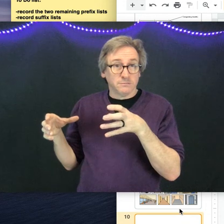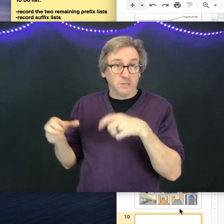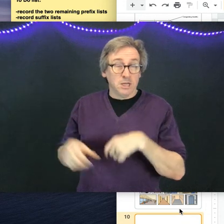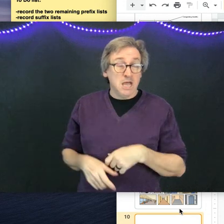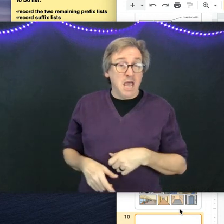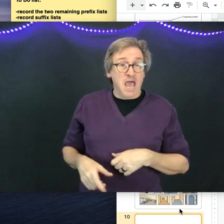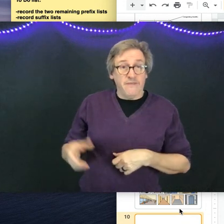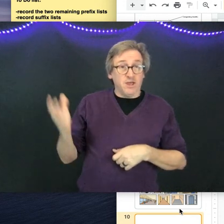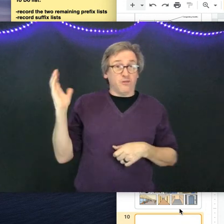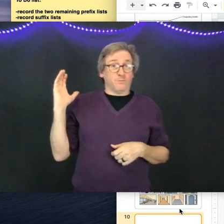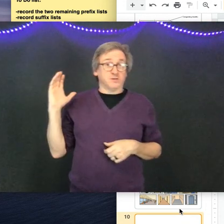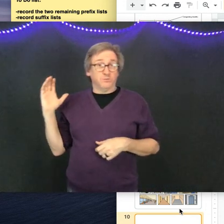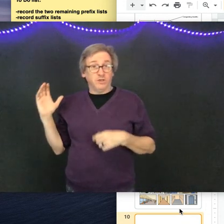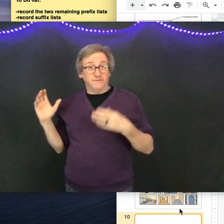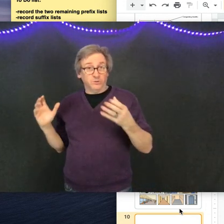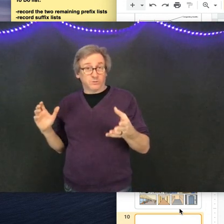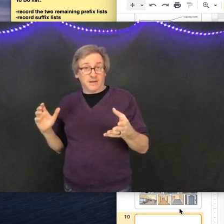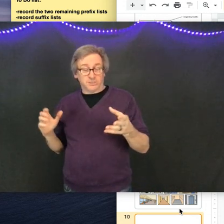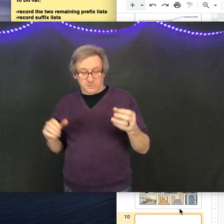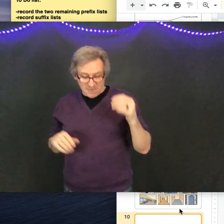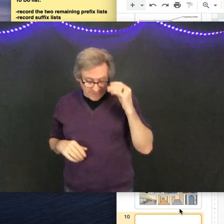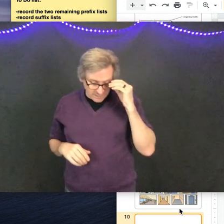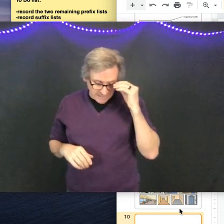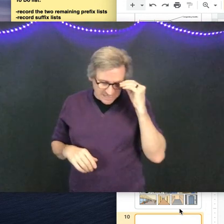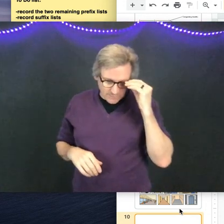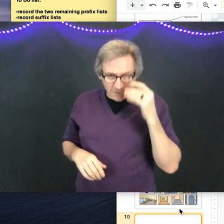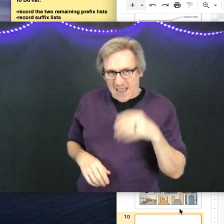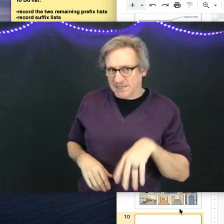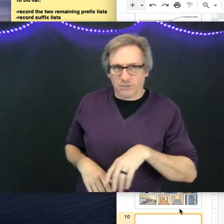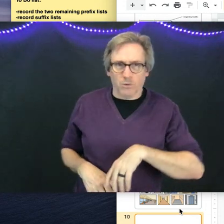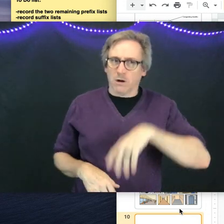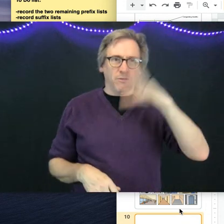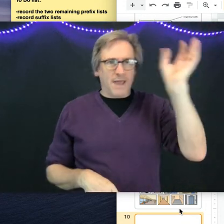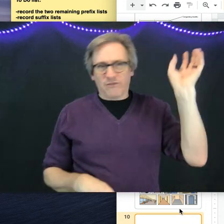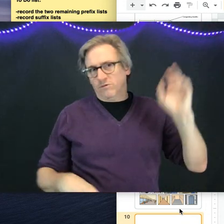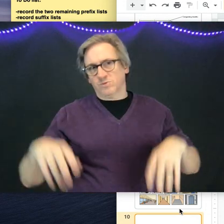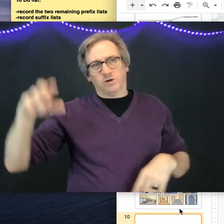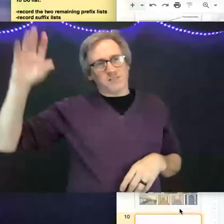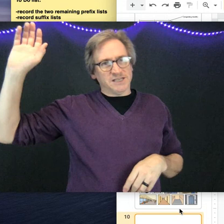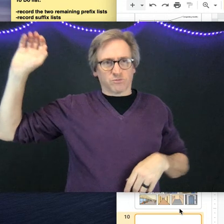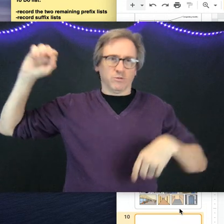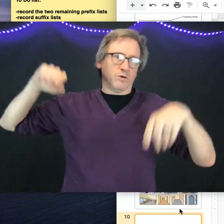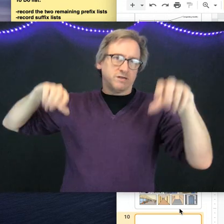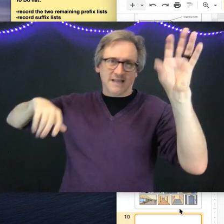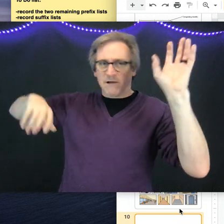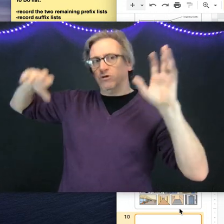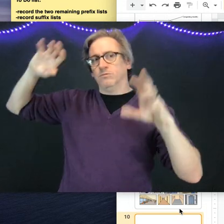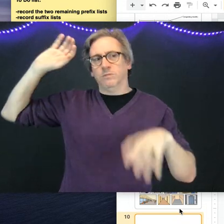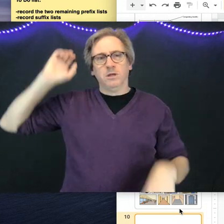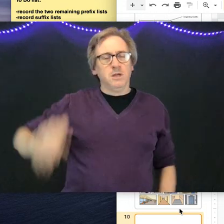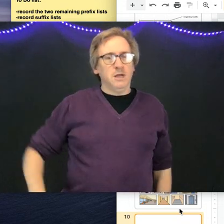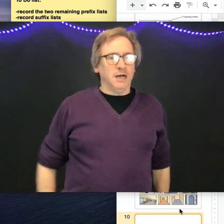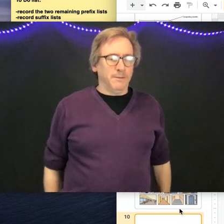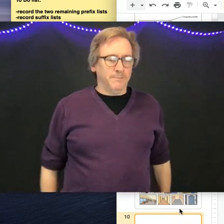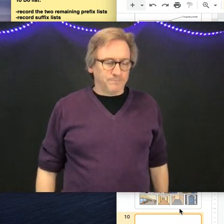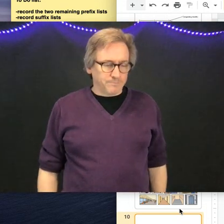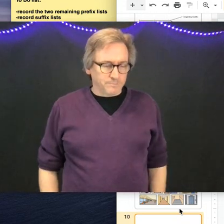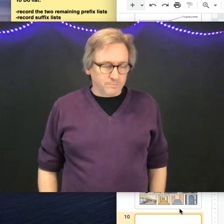is. And then the other person will give you directions. Now, in class, we would ask, where are the bathrooms? Where's this room? Where's that room?